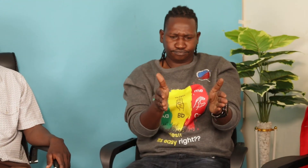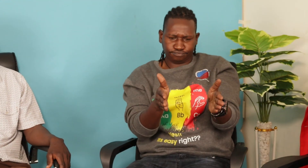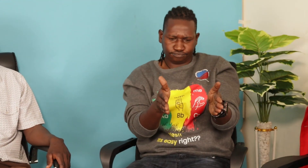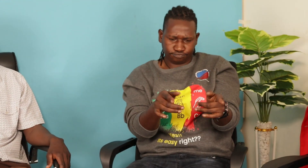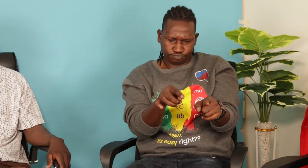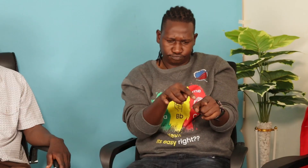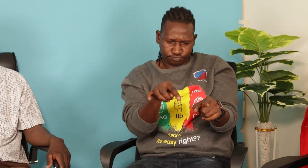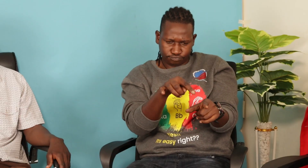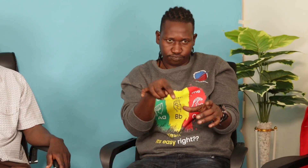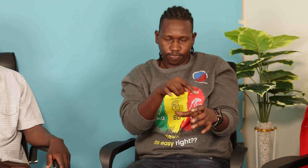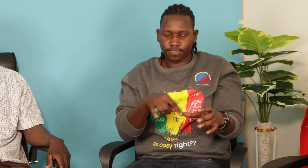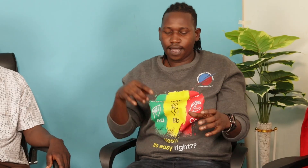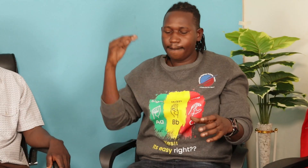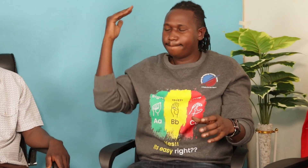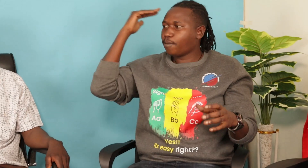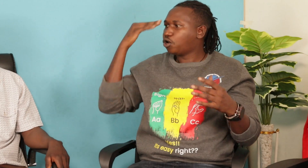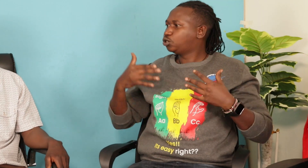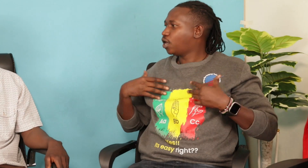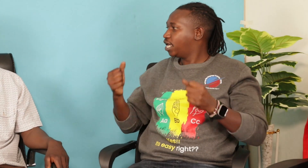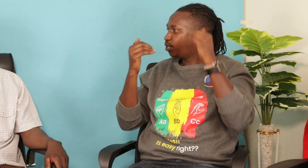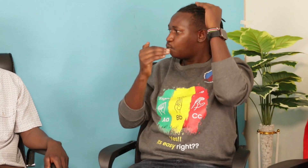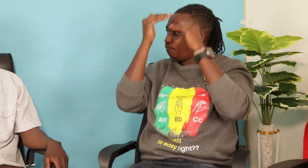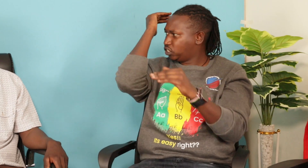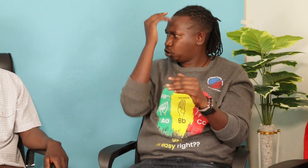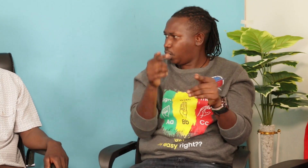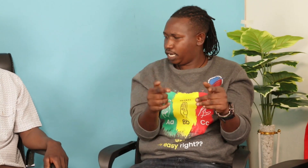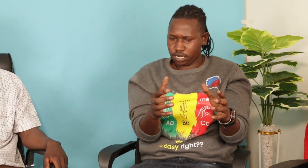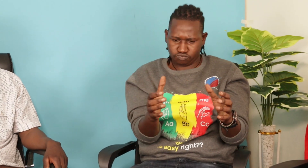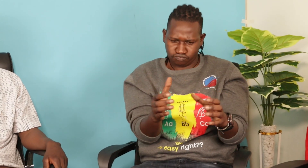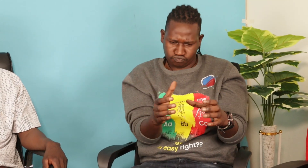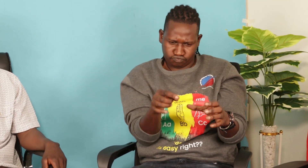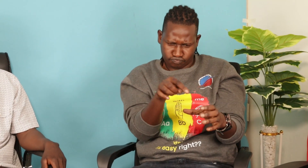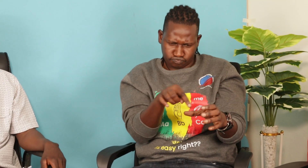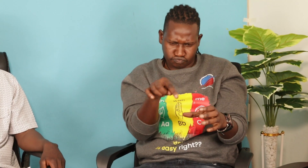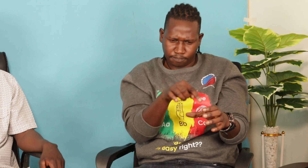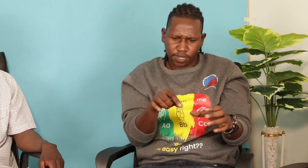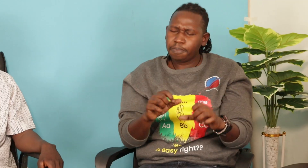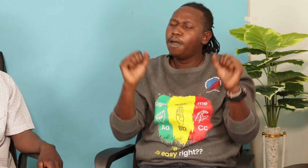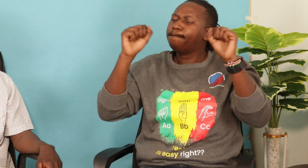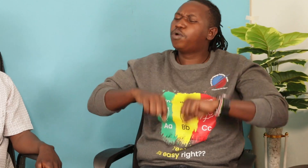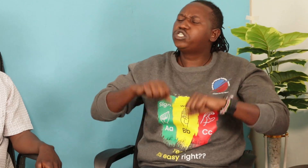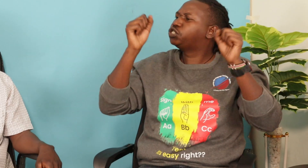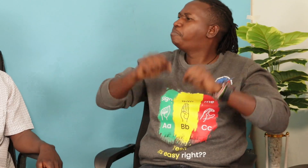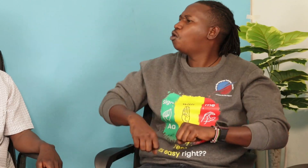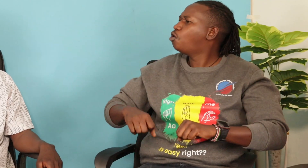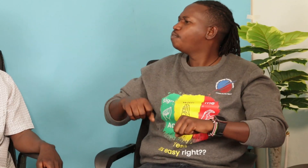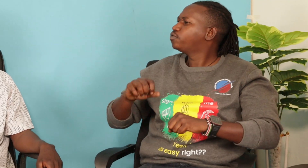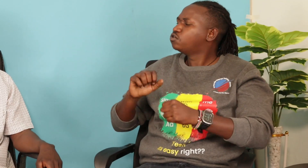Again, when we focus on this area on mental health professionalism or professionals or specialists,